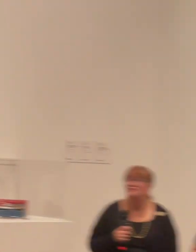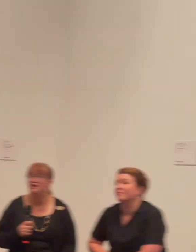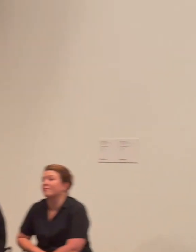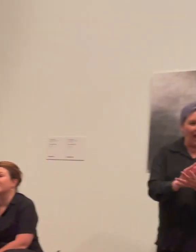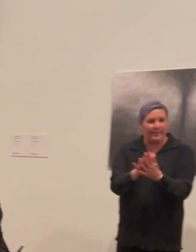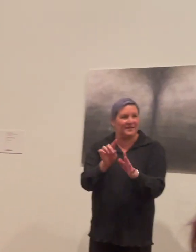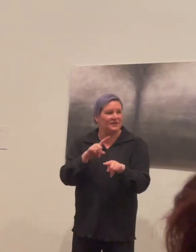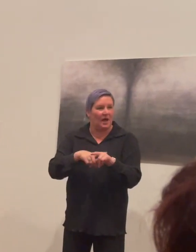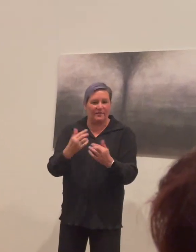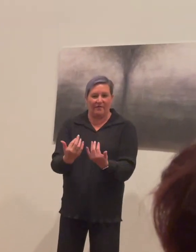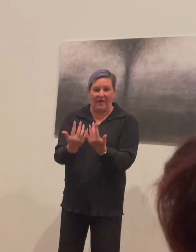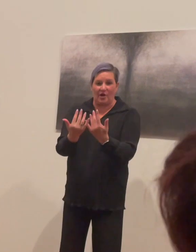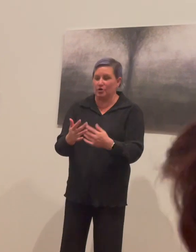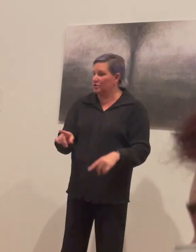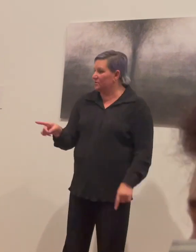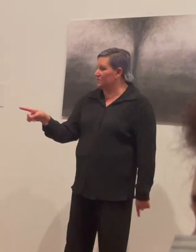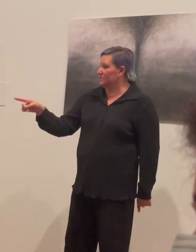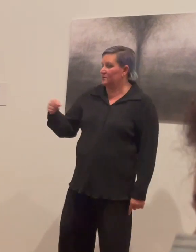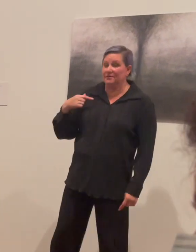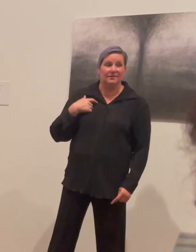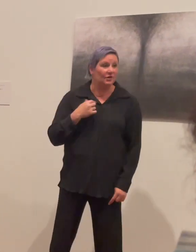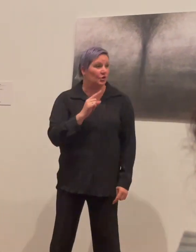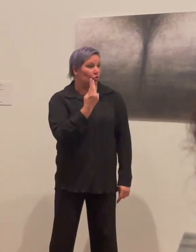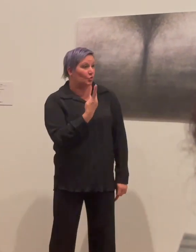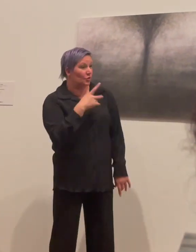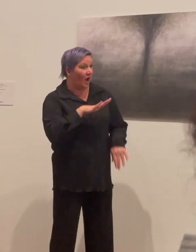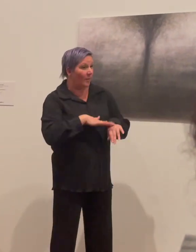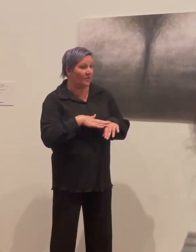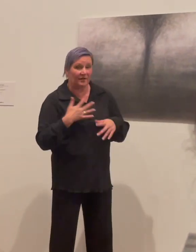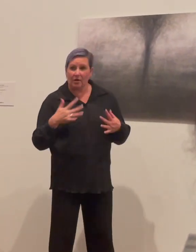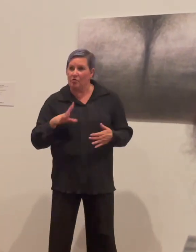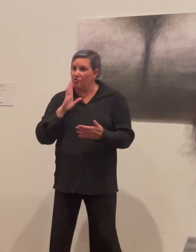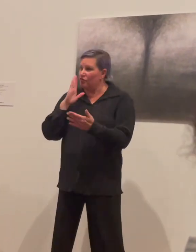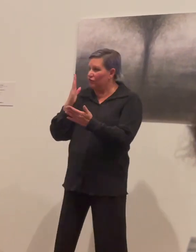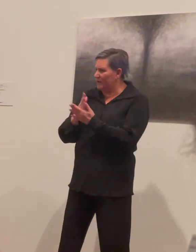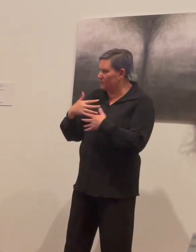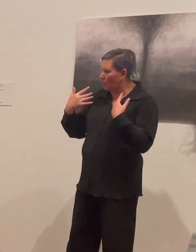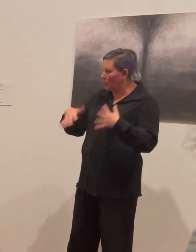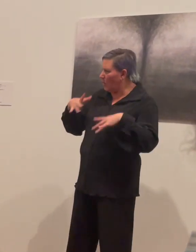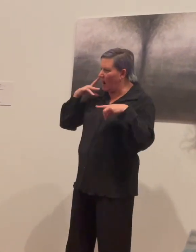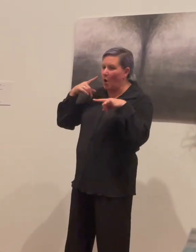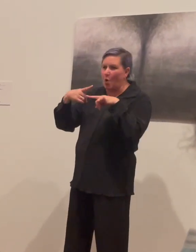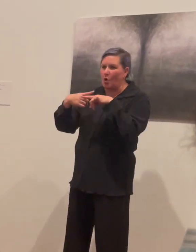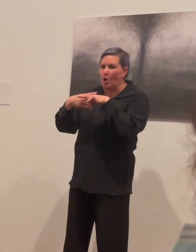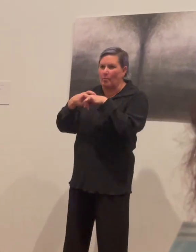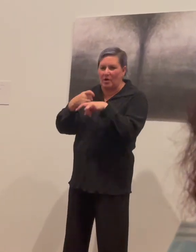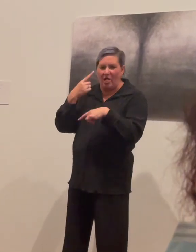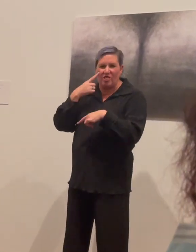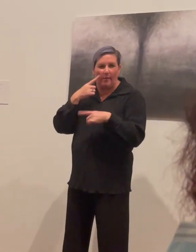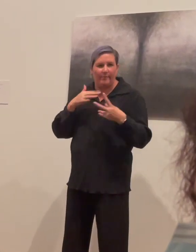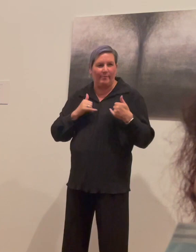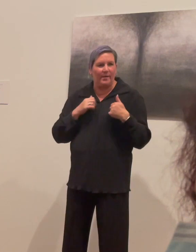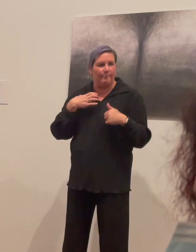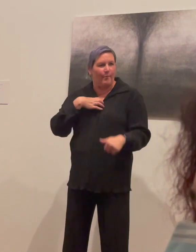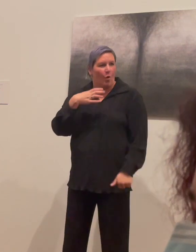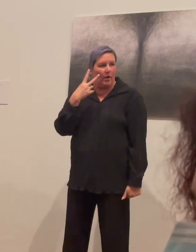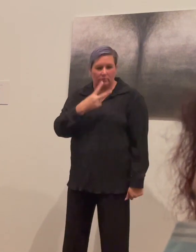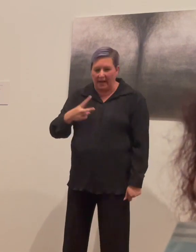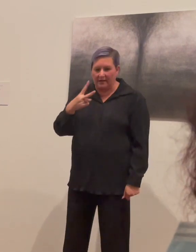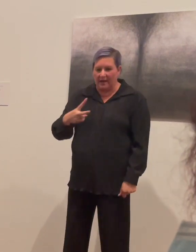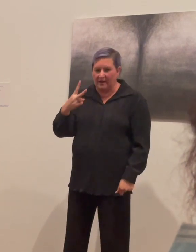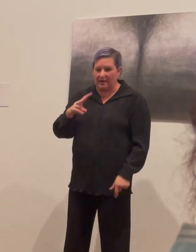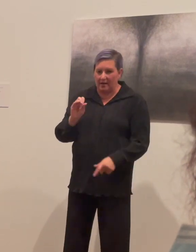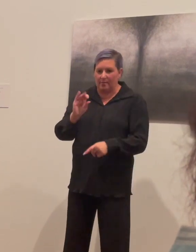I fired it twice. Only twice, because it looks so complex. That's what we might have to do more with the